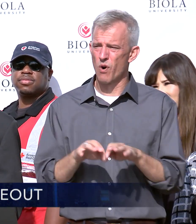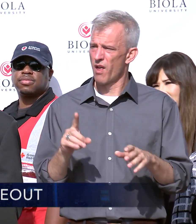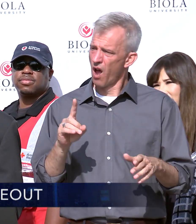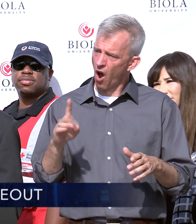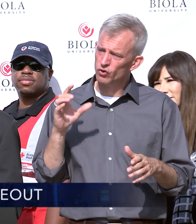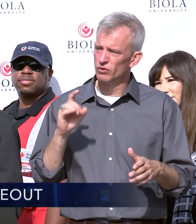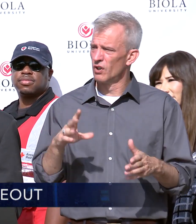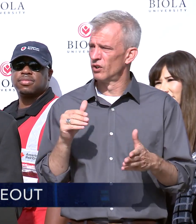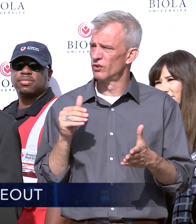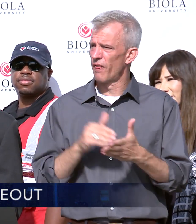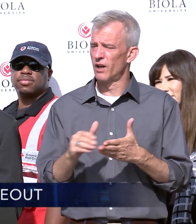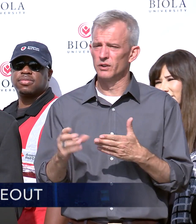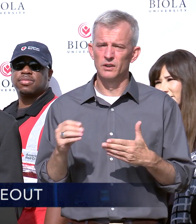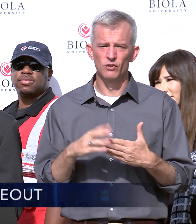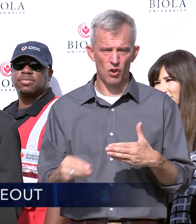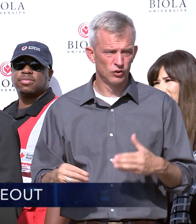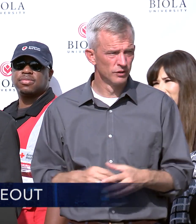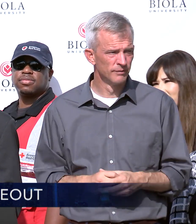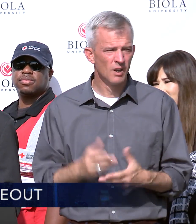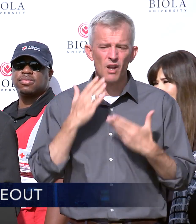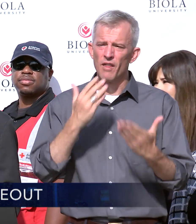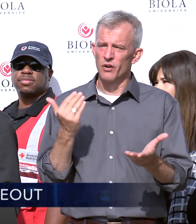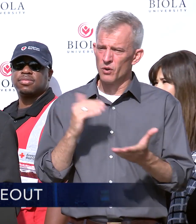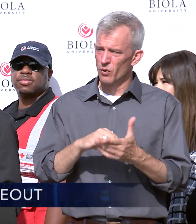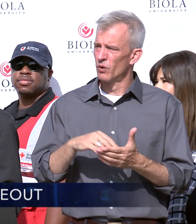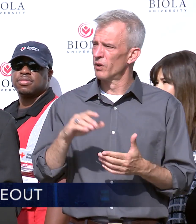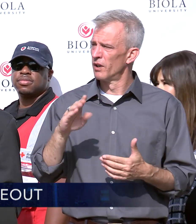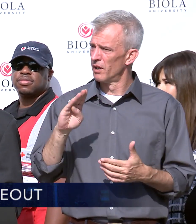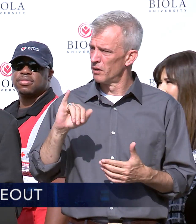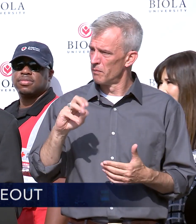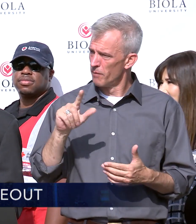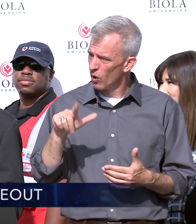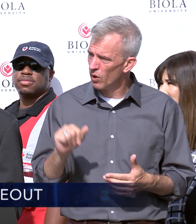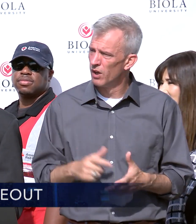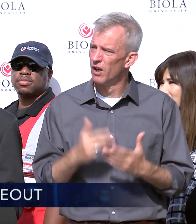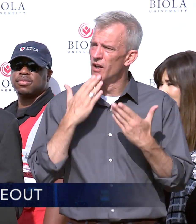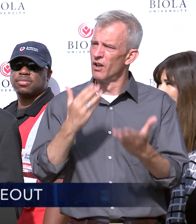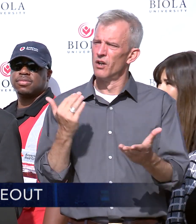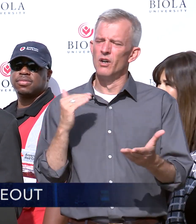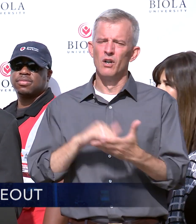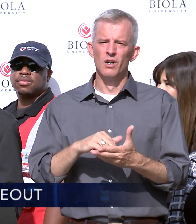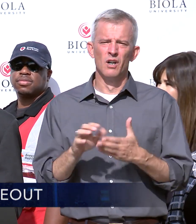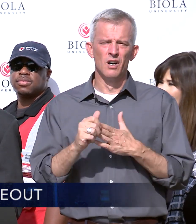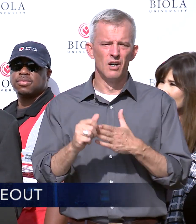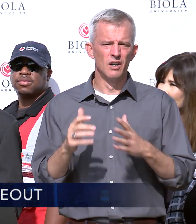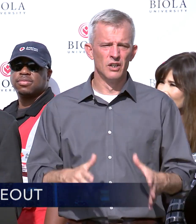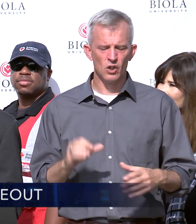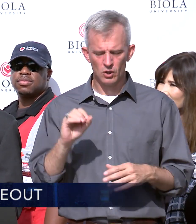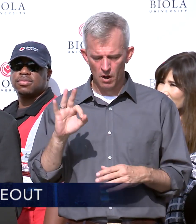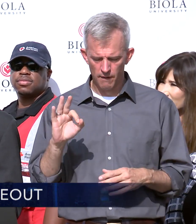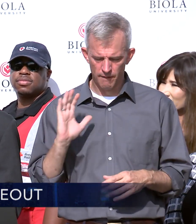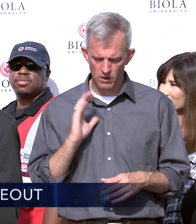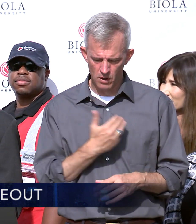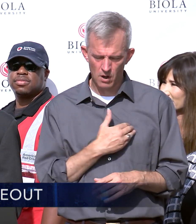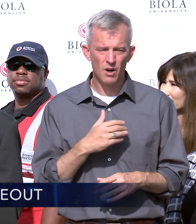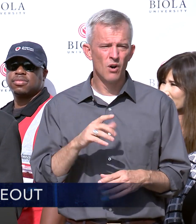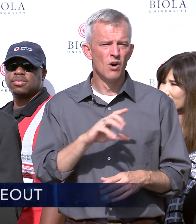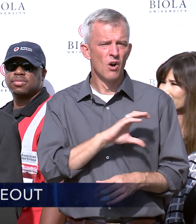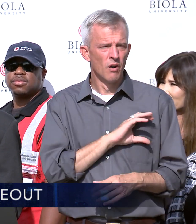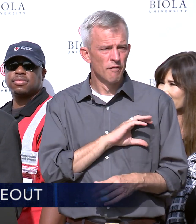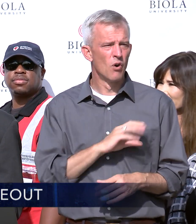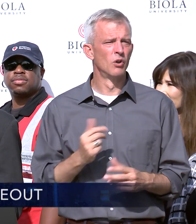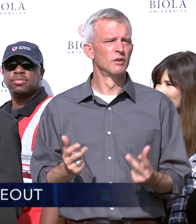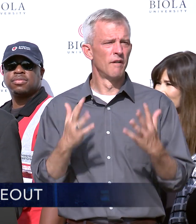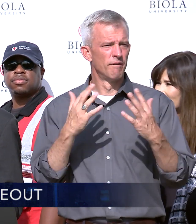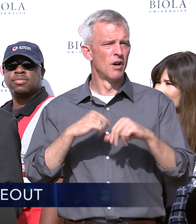of dollars. Thank you again, Biola University. Thank you again, leaders of our law enforcement,